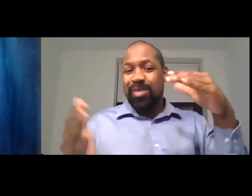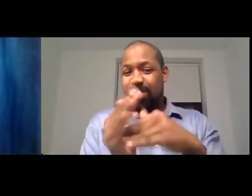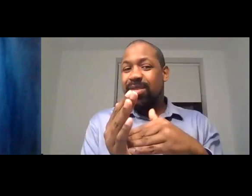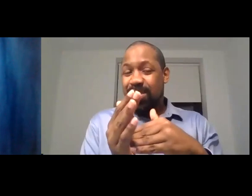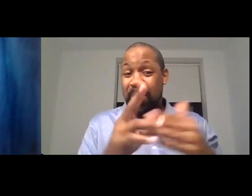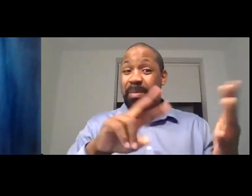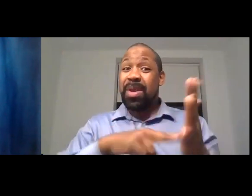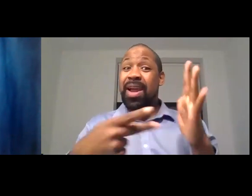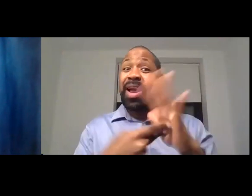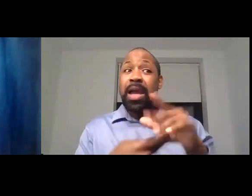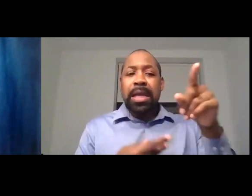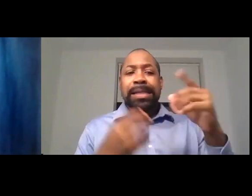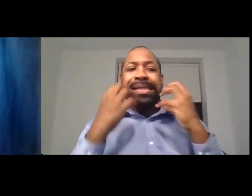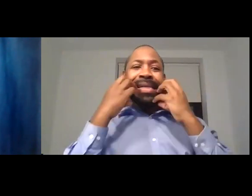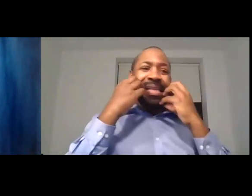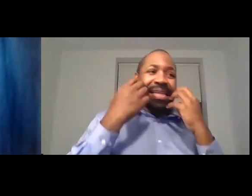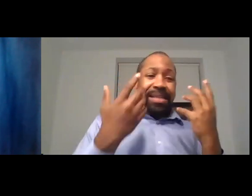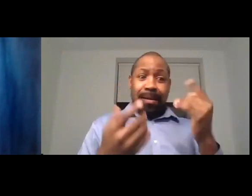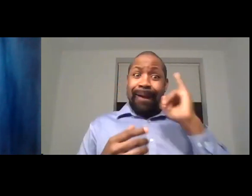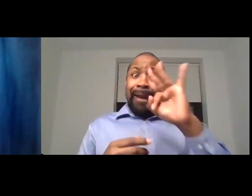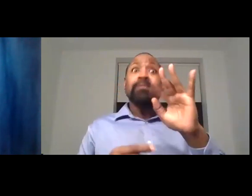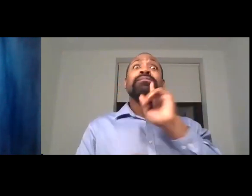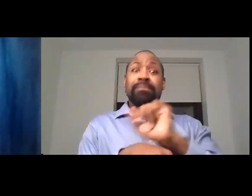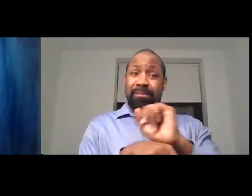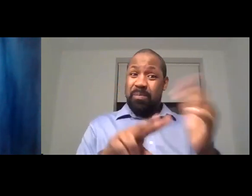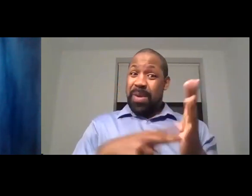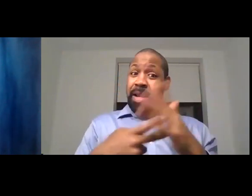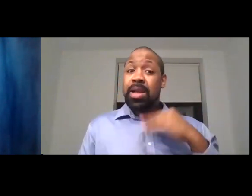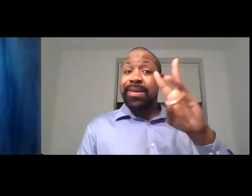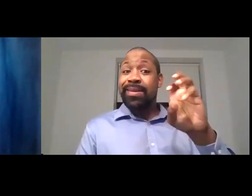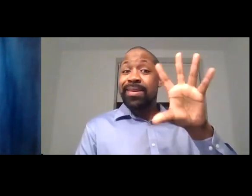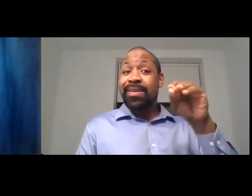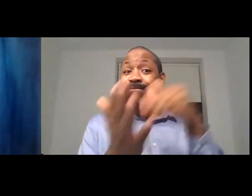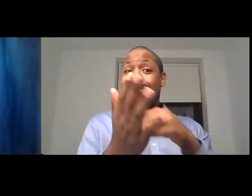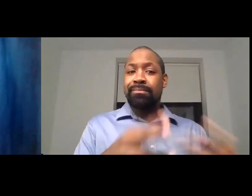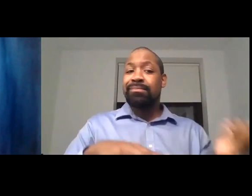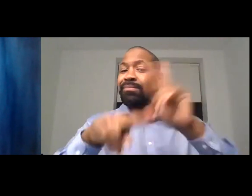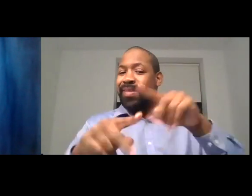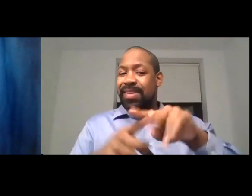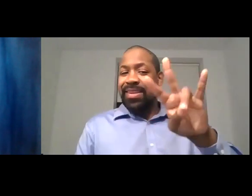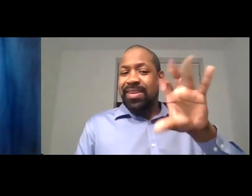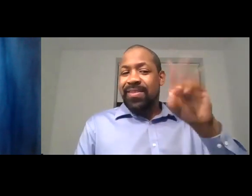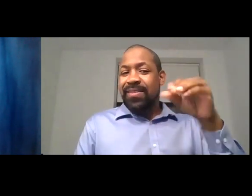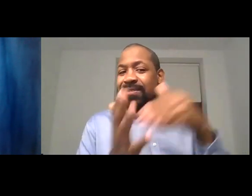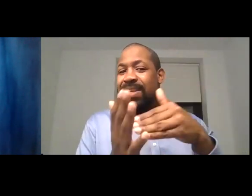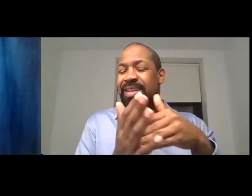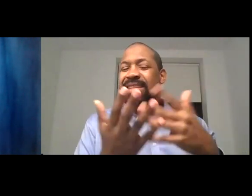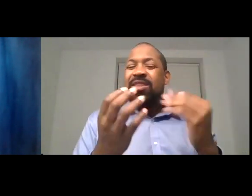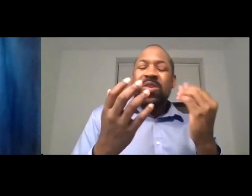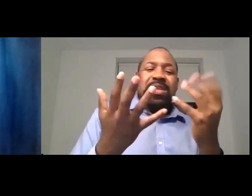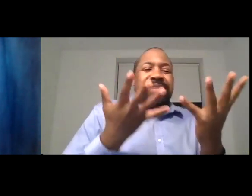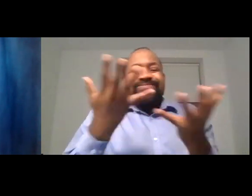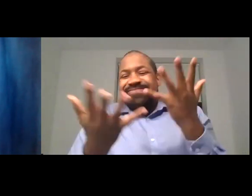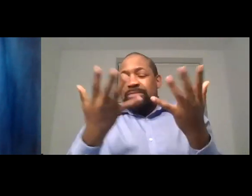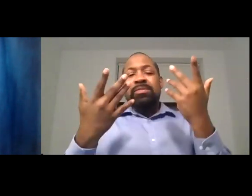that together would be about 100,000. So that means that that would